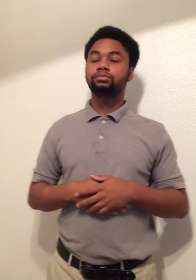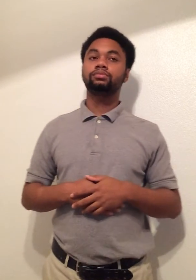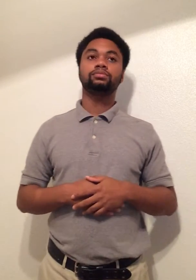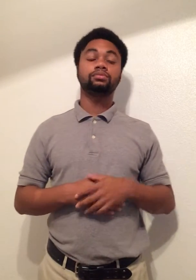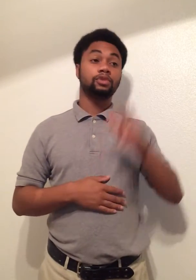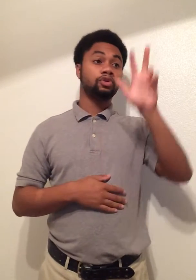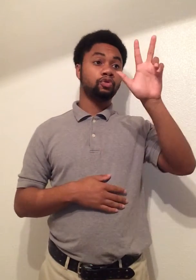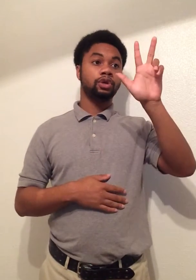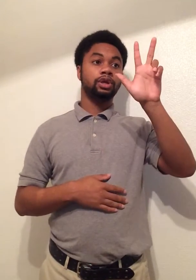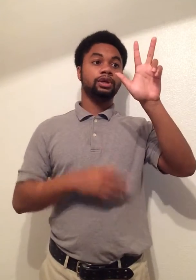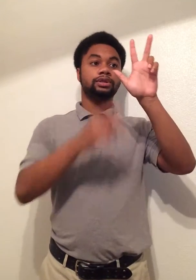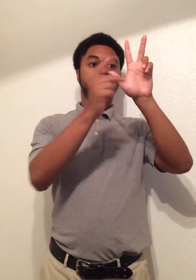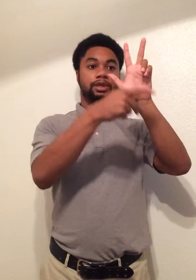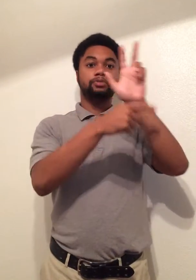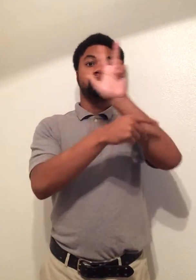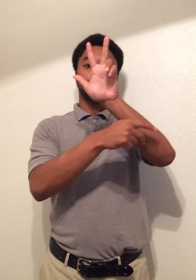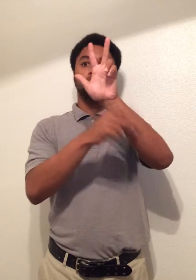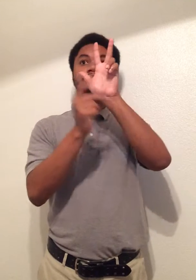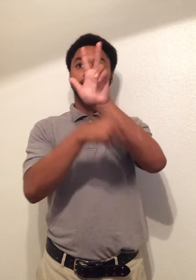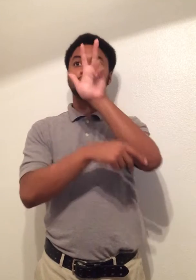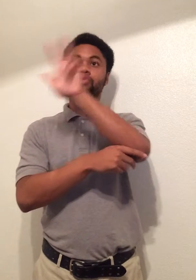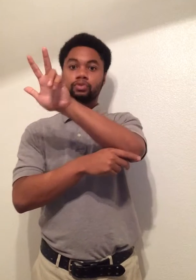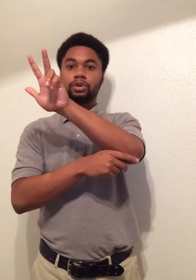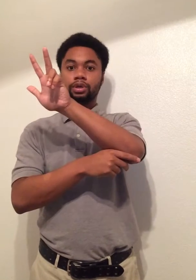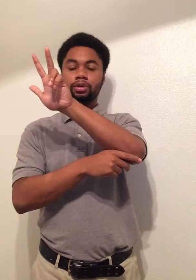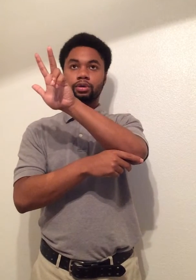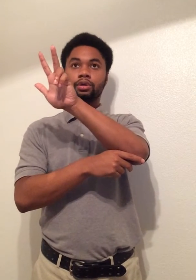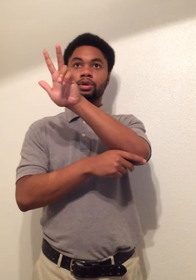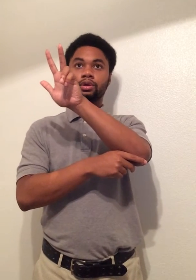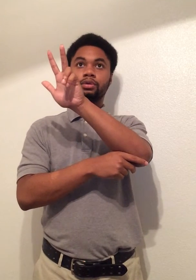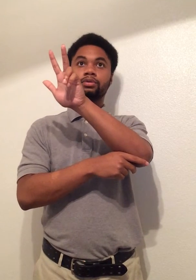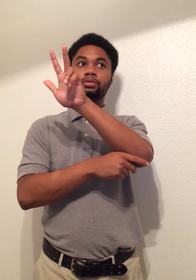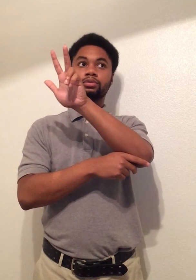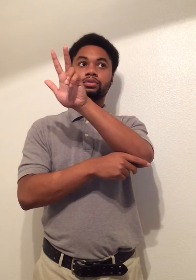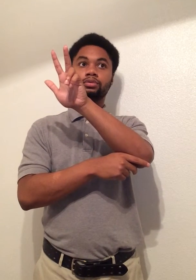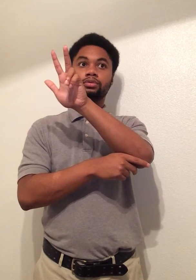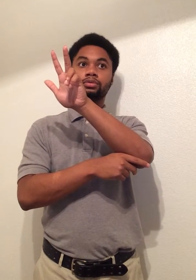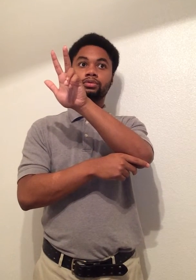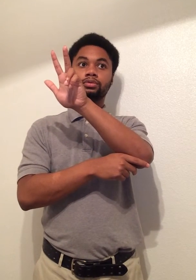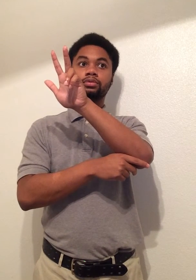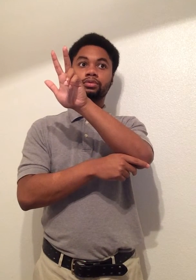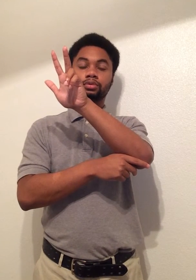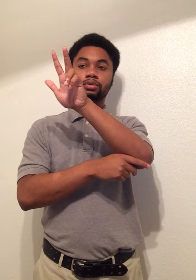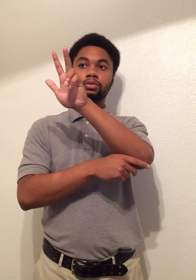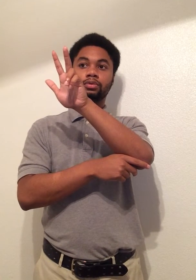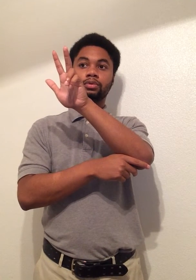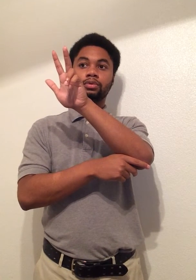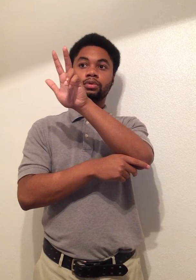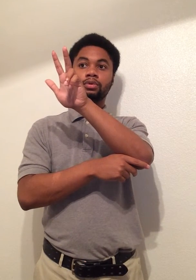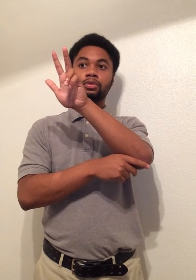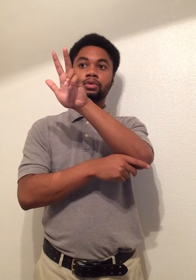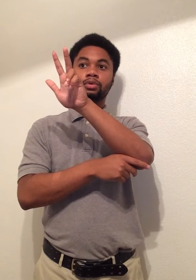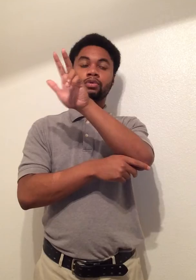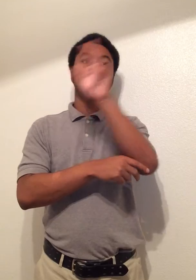3 times 3 times 3. What do we get? 9. There's a problem right there. 3 times 3